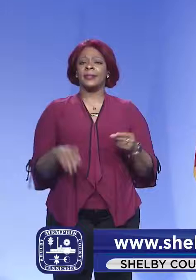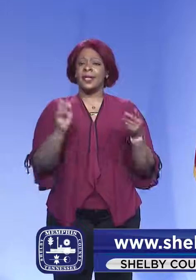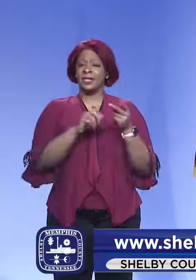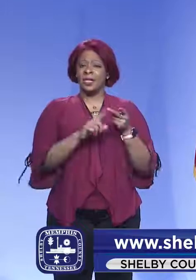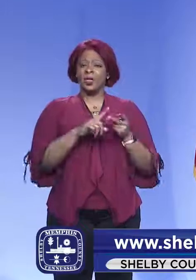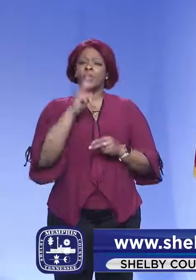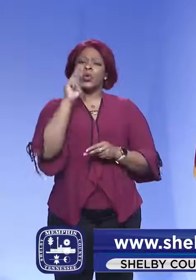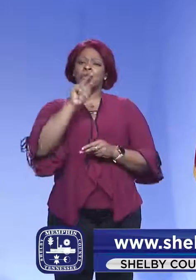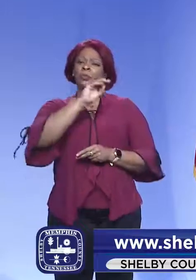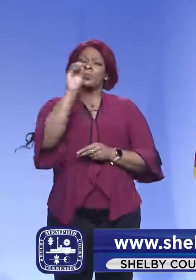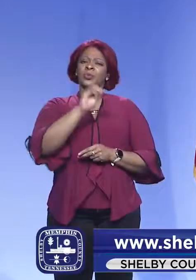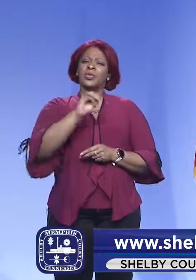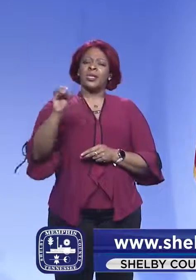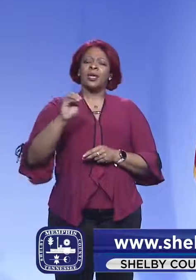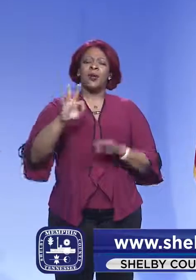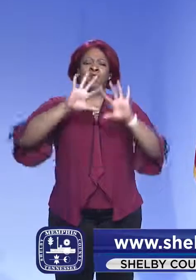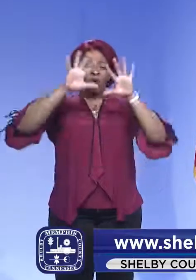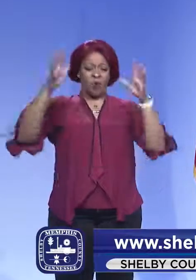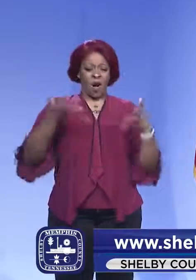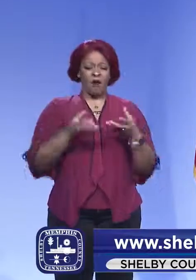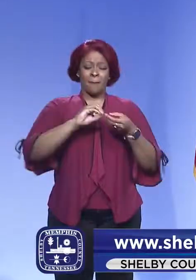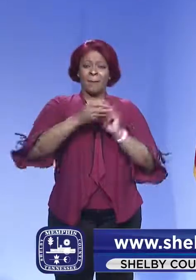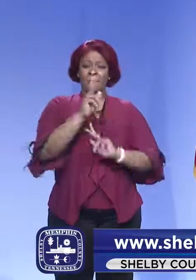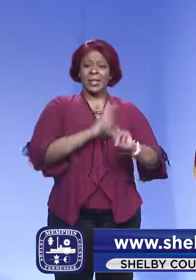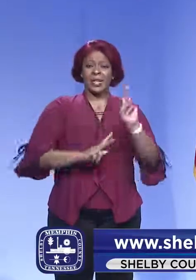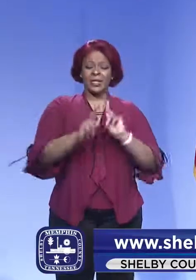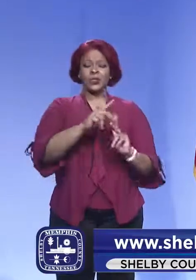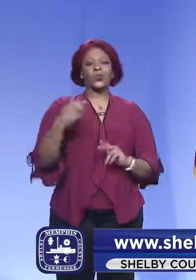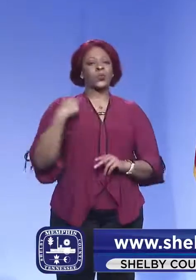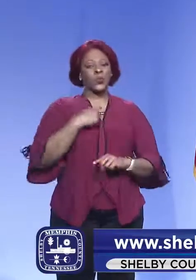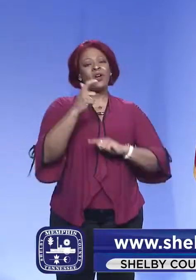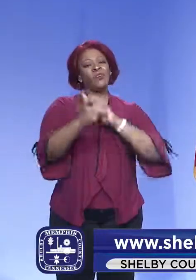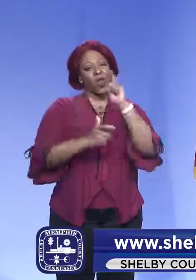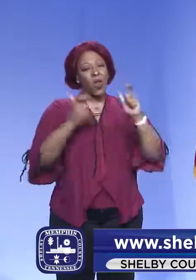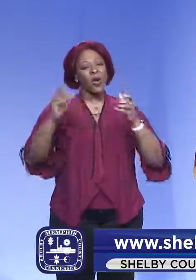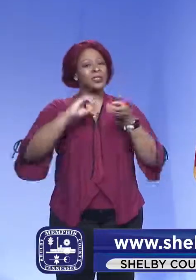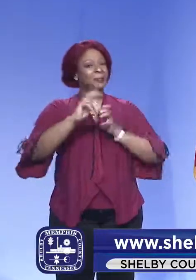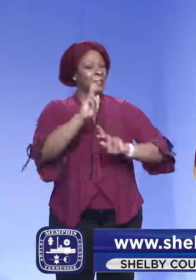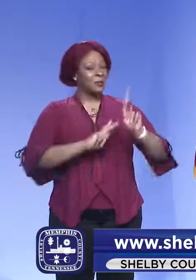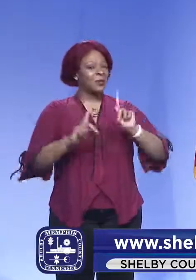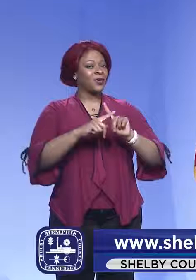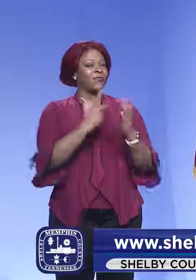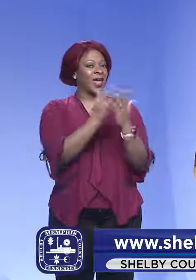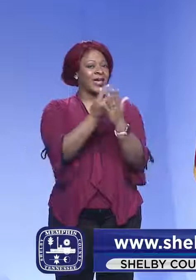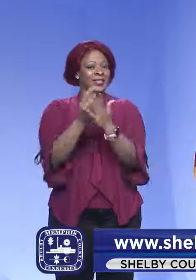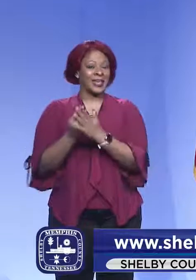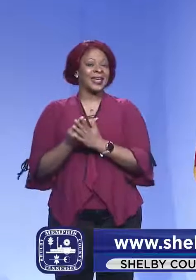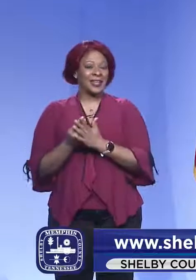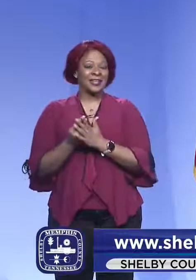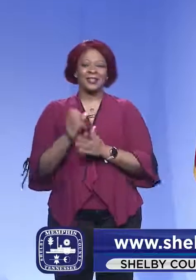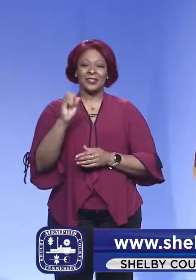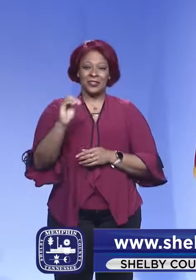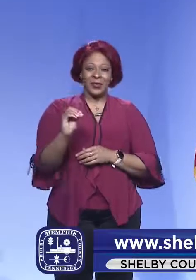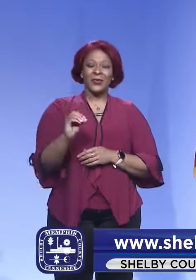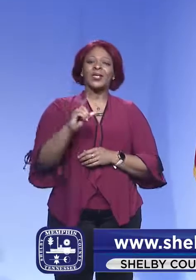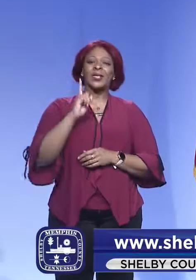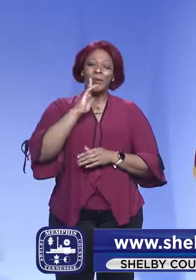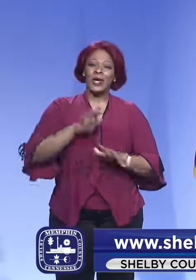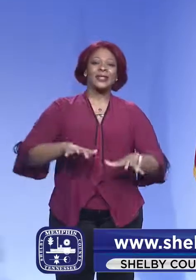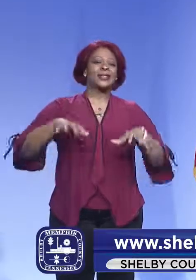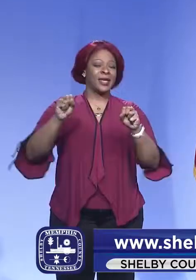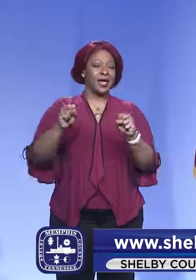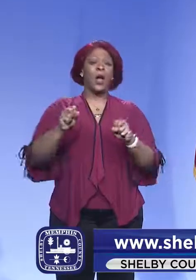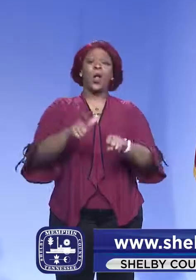look at percentage of overall population, we have the largest population to vaccinate. So it is going to take